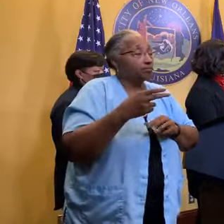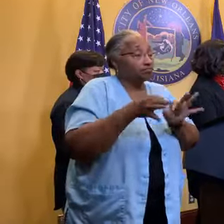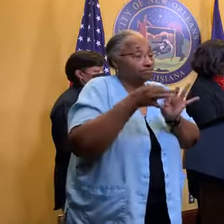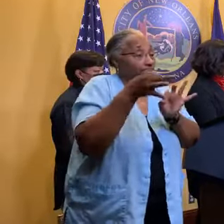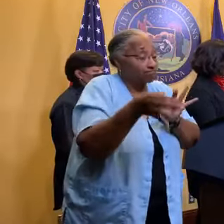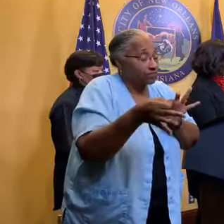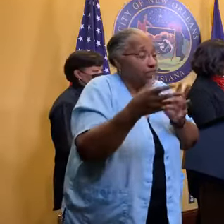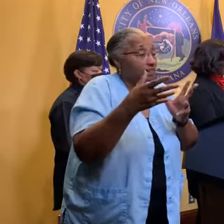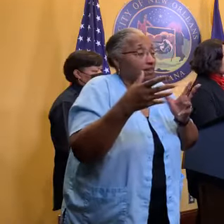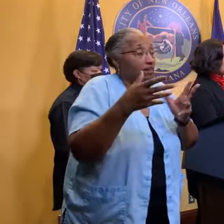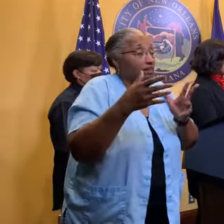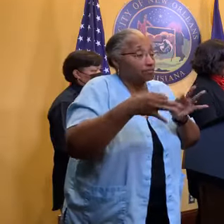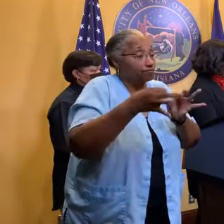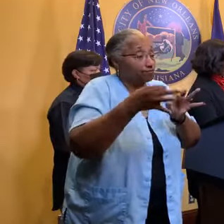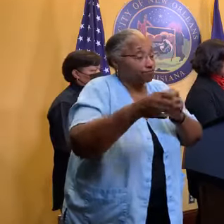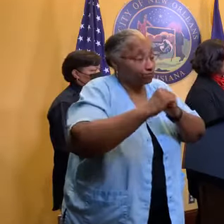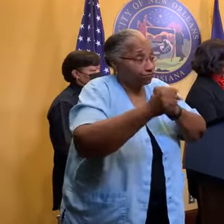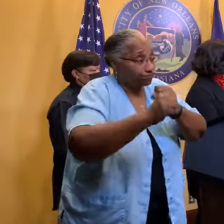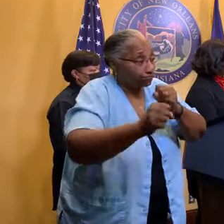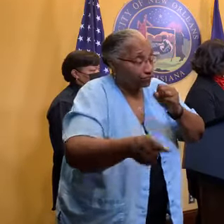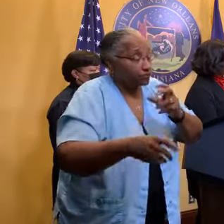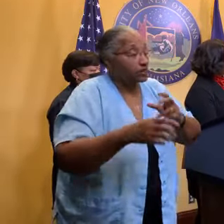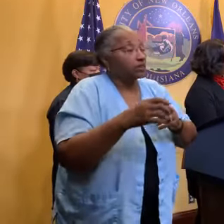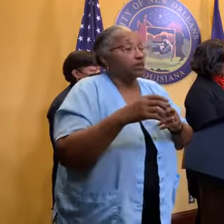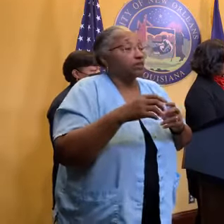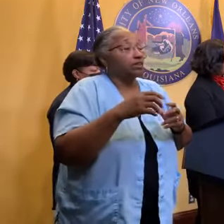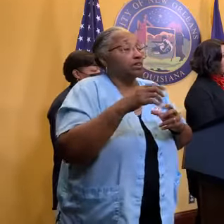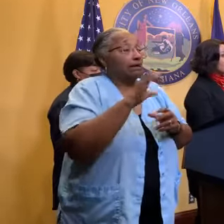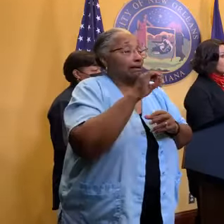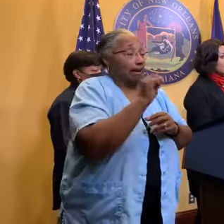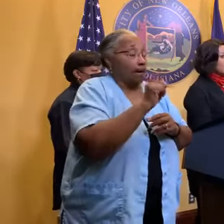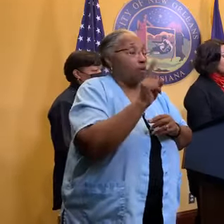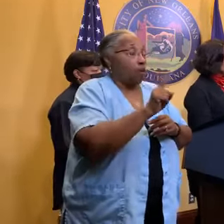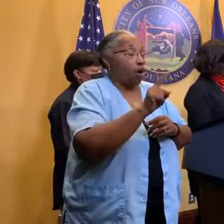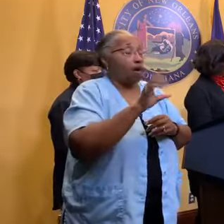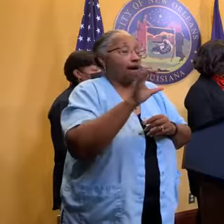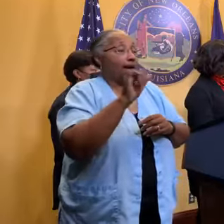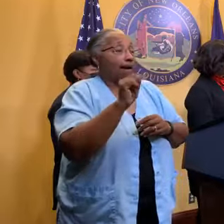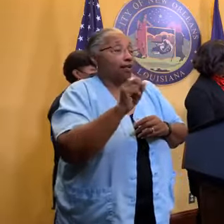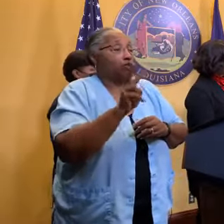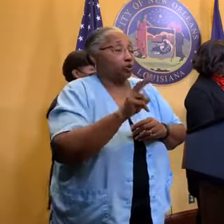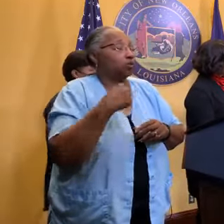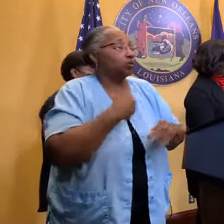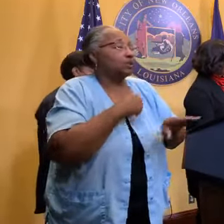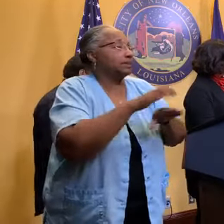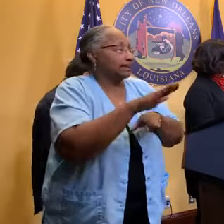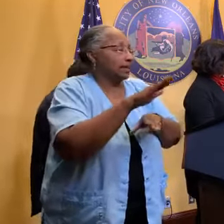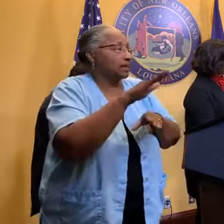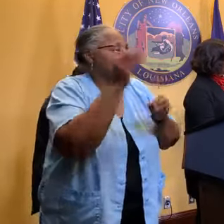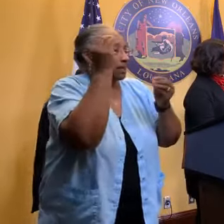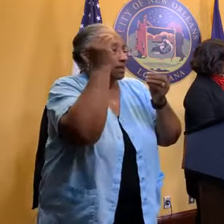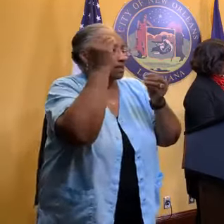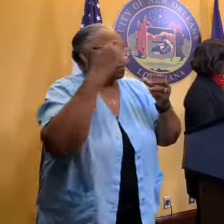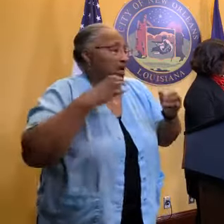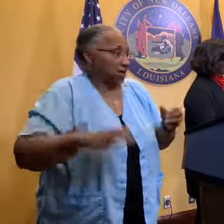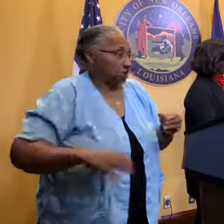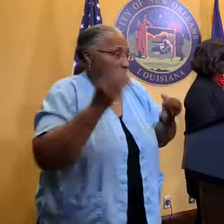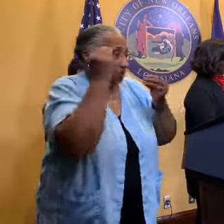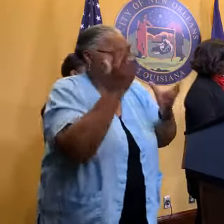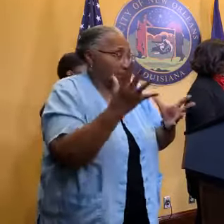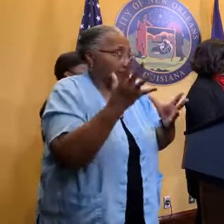for a tropical storm, a category 1, a category 2. And that breakdown, I think we sent some customer messaging. Most customers have received that to understand that